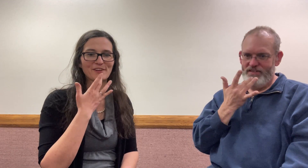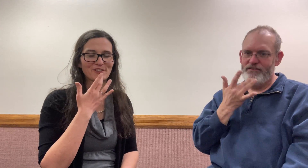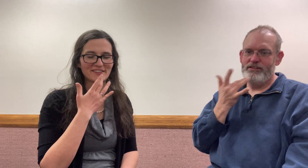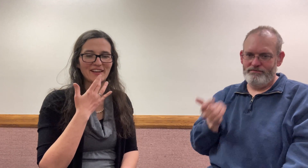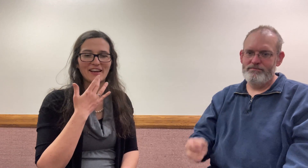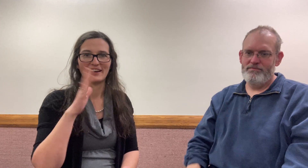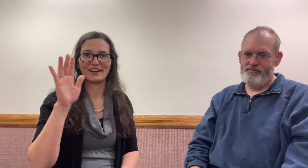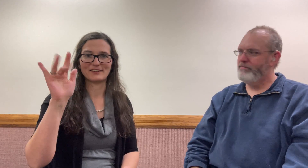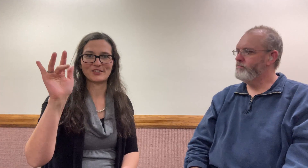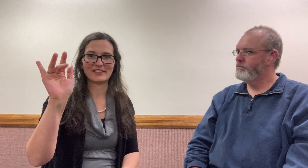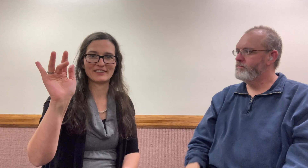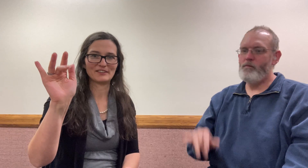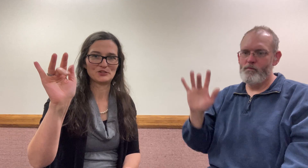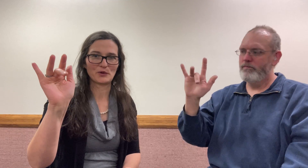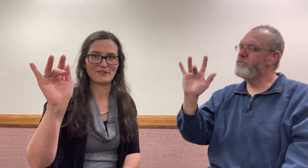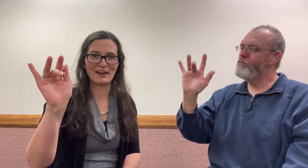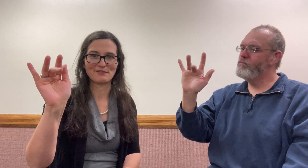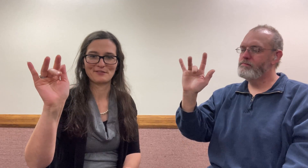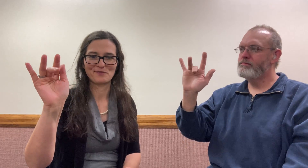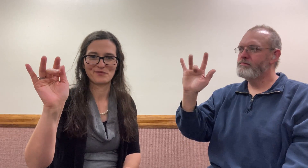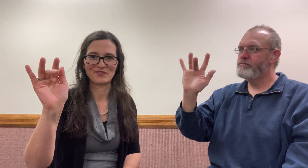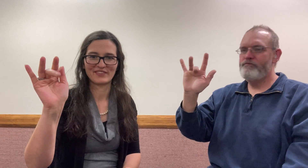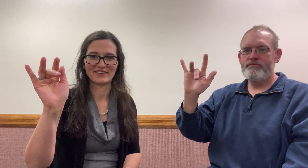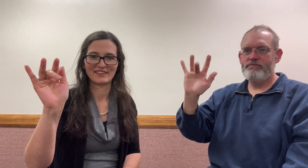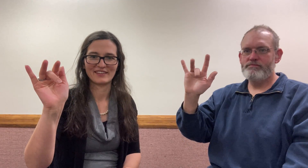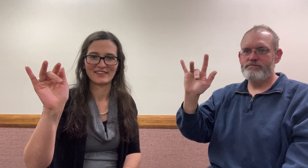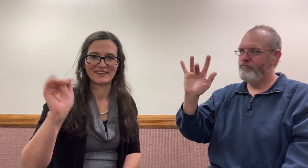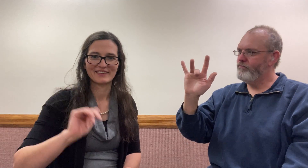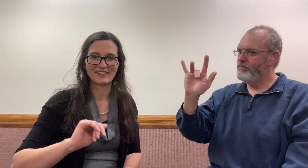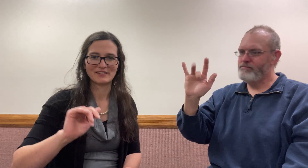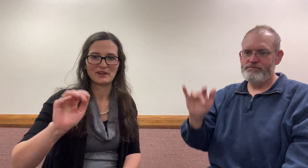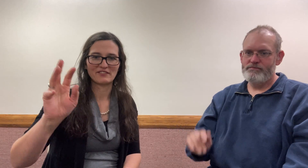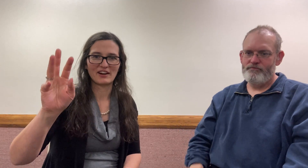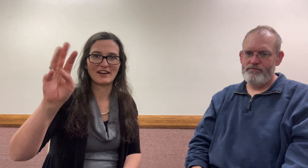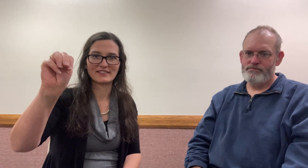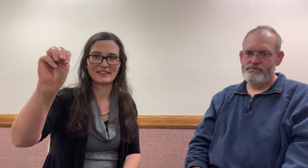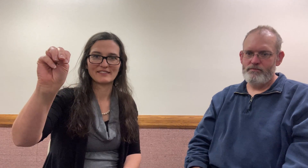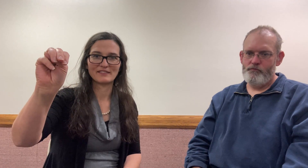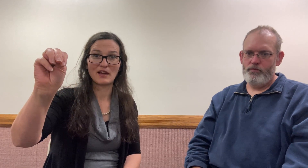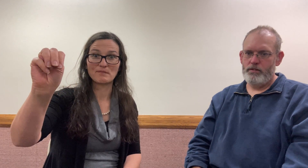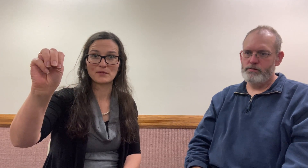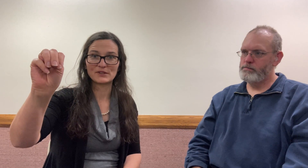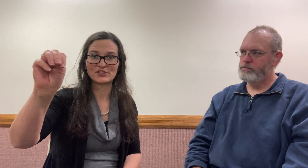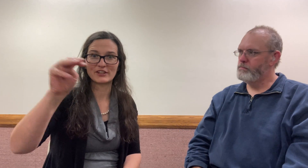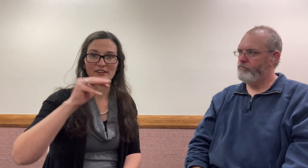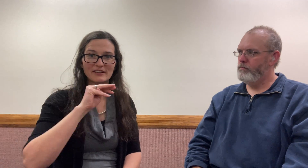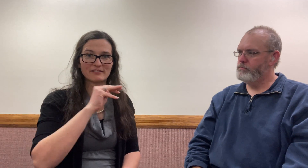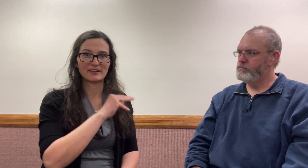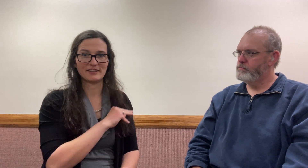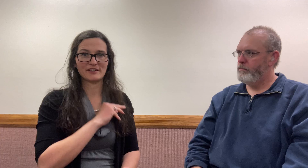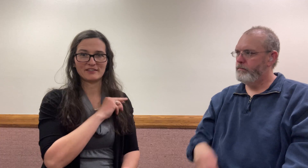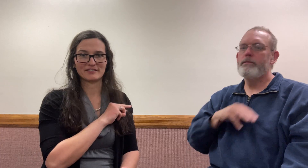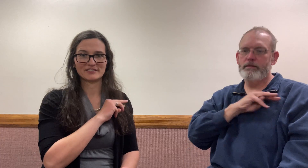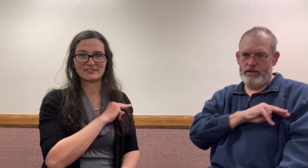Favorite. And shake it is 25. Okay, and then we've got the M for missionary right here on the